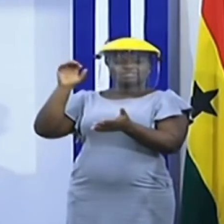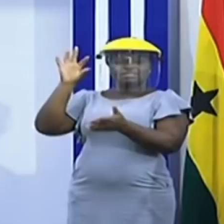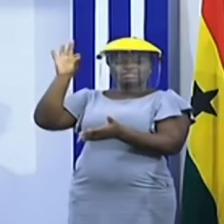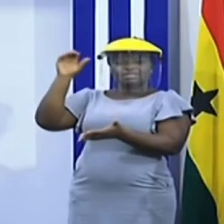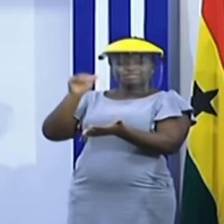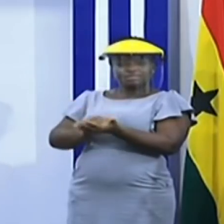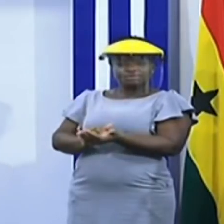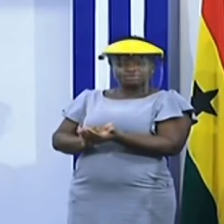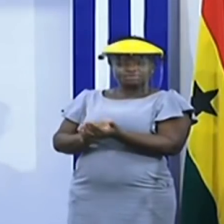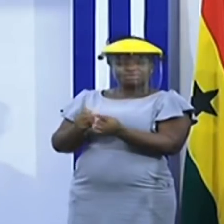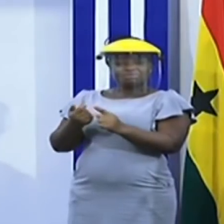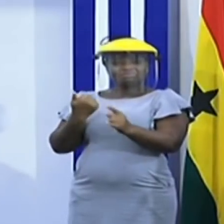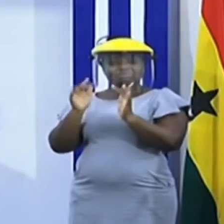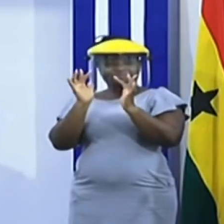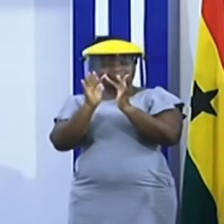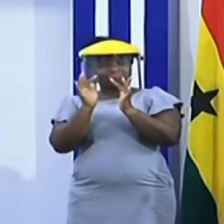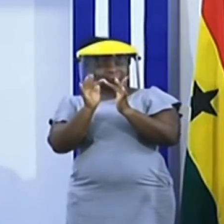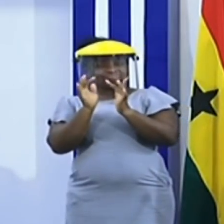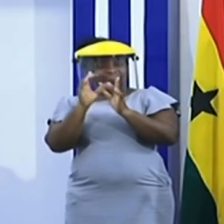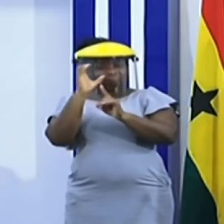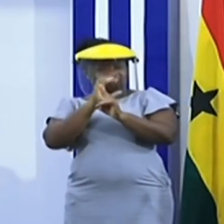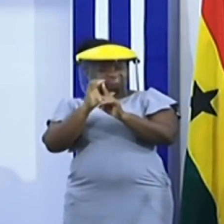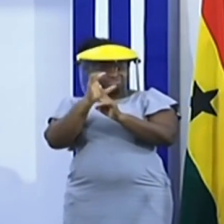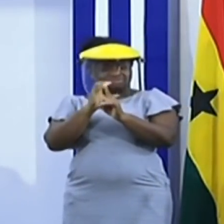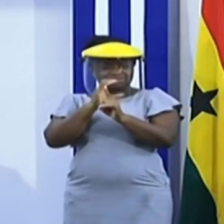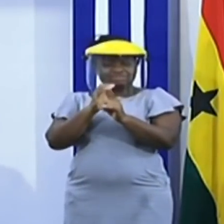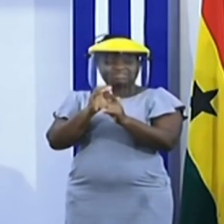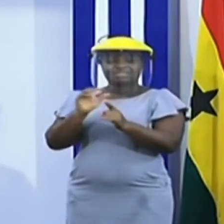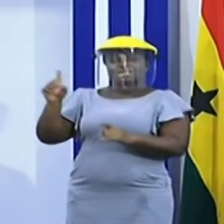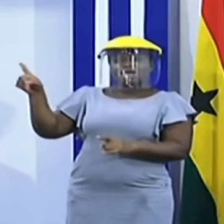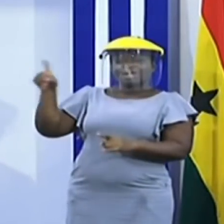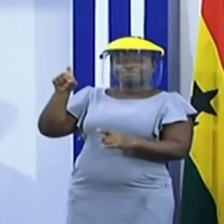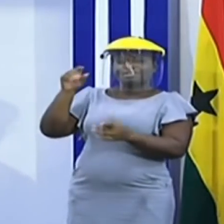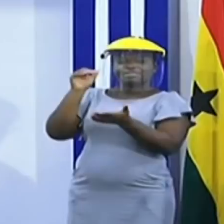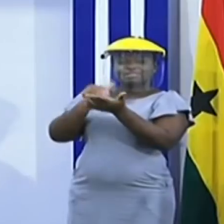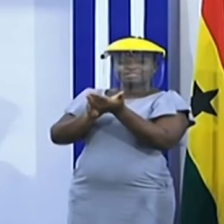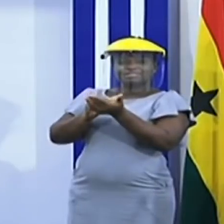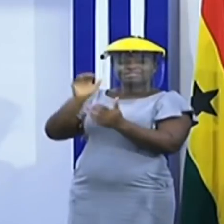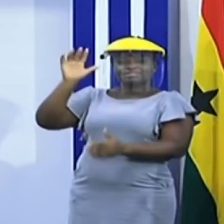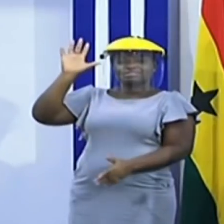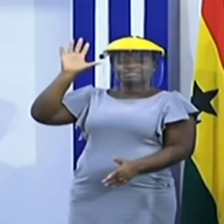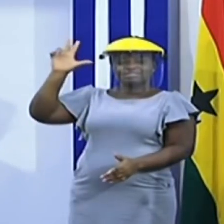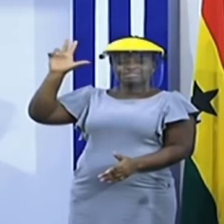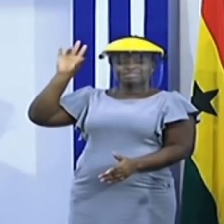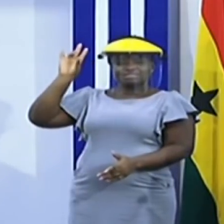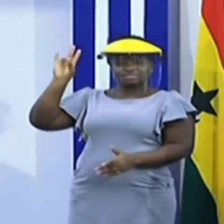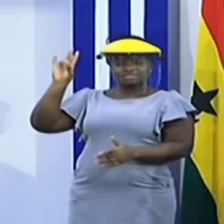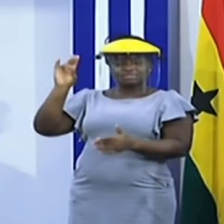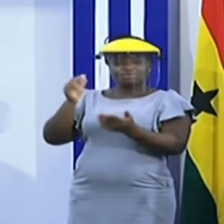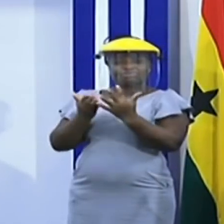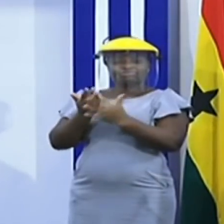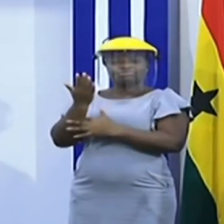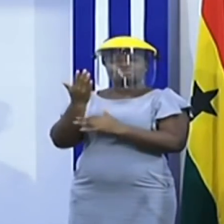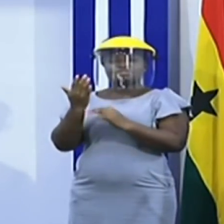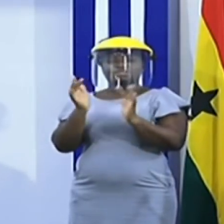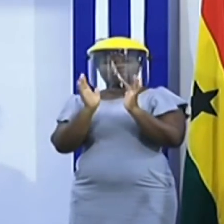49,661 coming from the routine surveillance, and another 138,000 plus coming from the enhanced contact